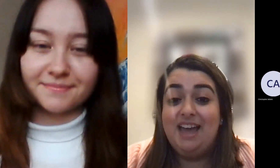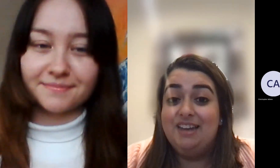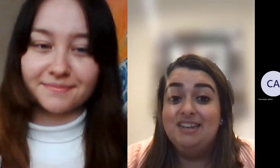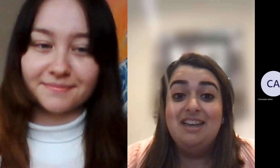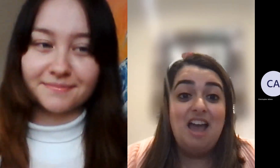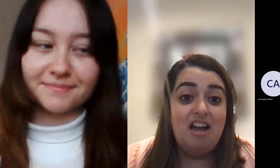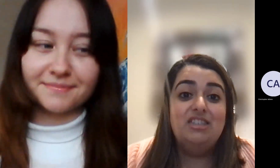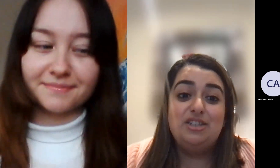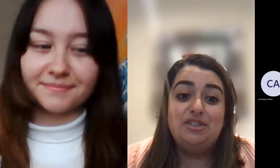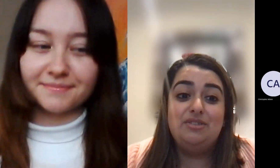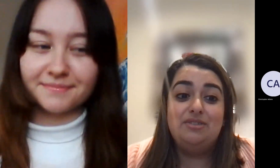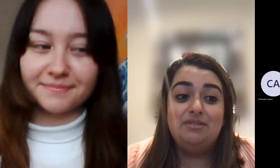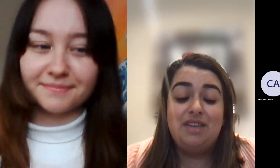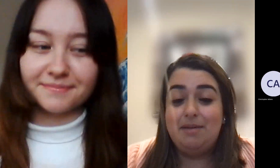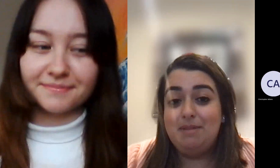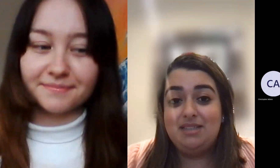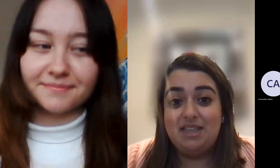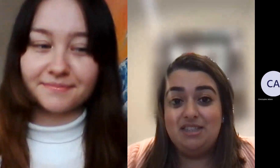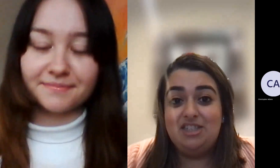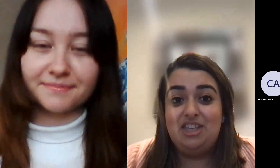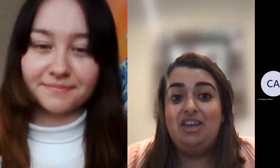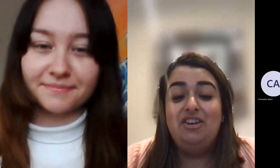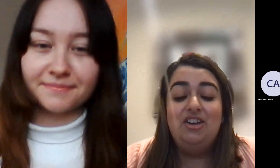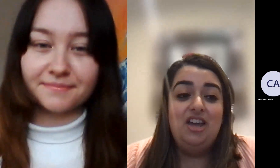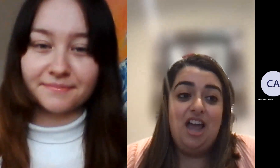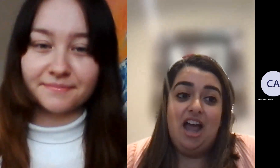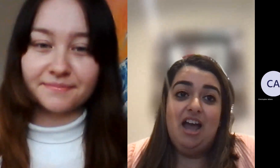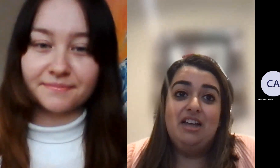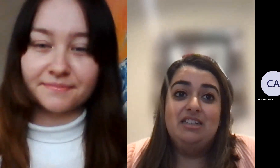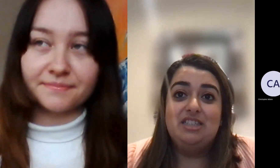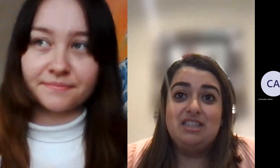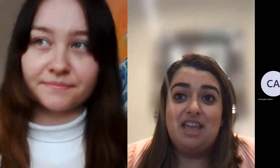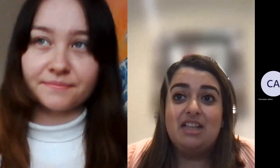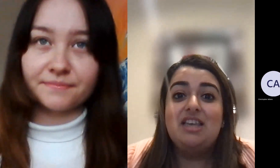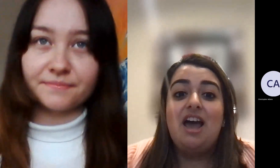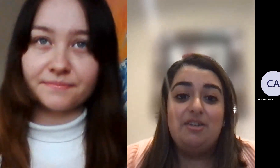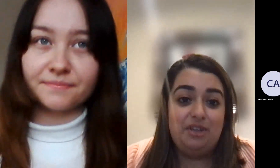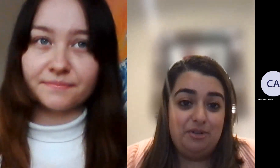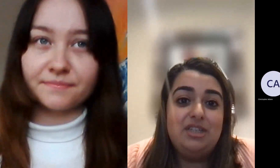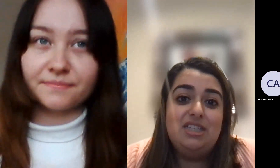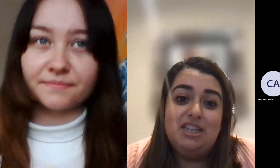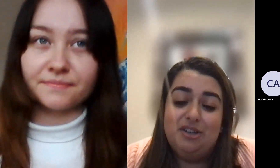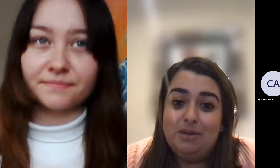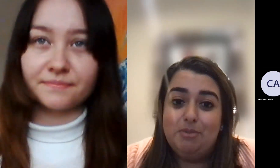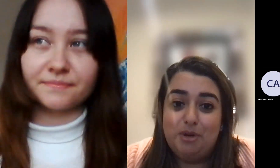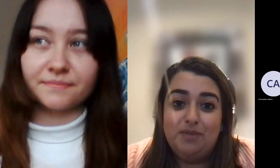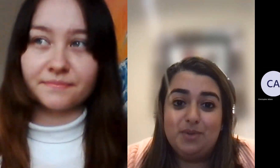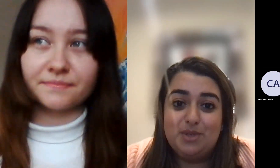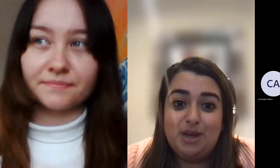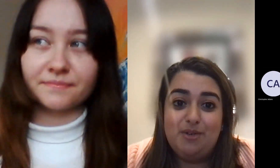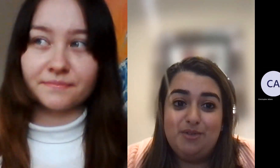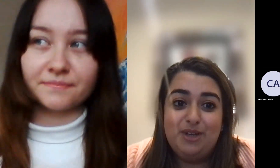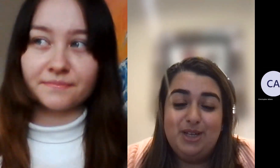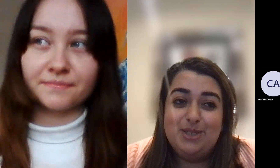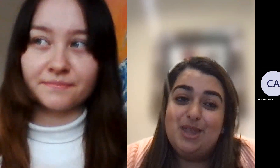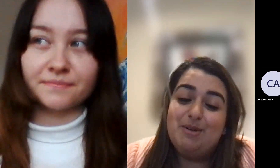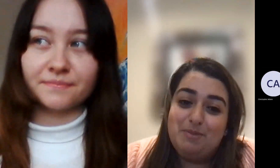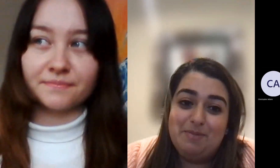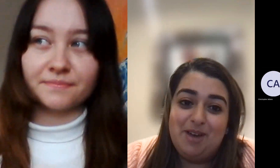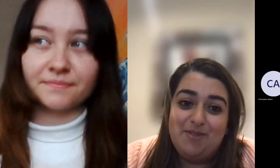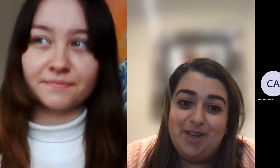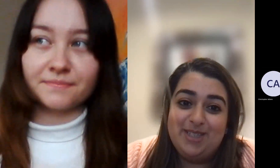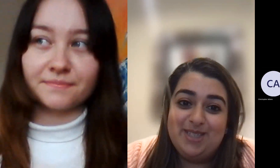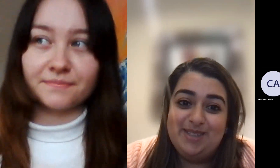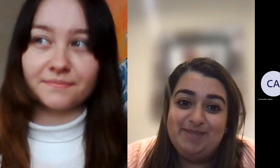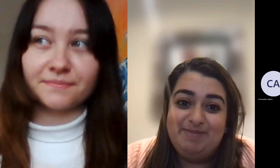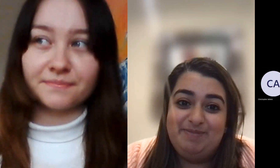possibly can until it makes sense to you, and that's how you continually improve yourself. So that would be